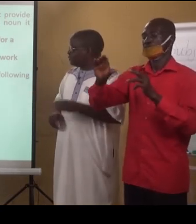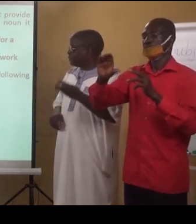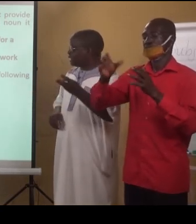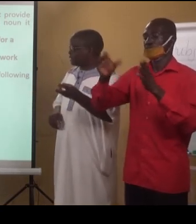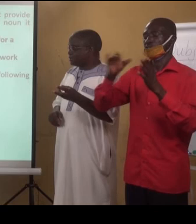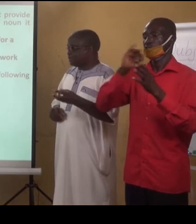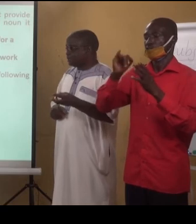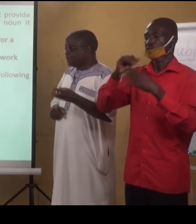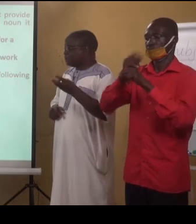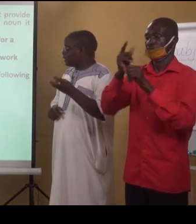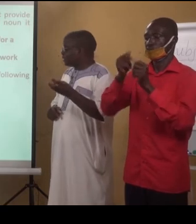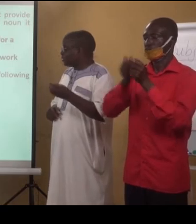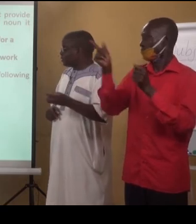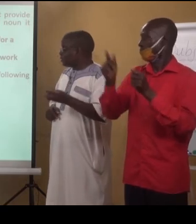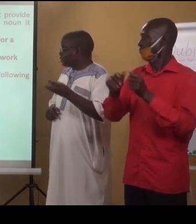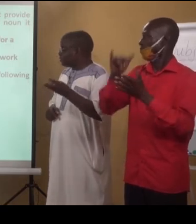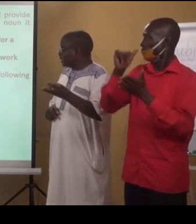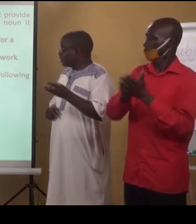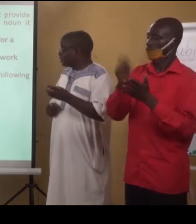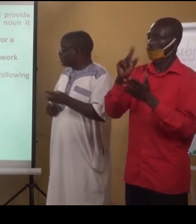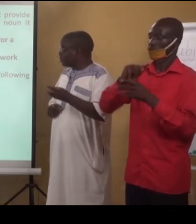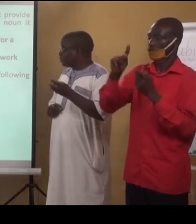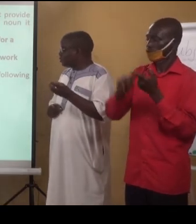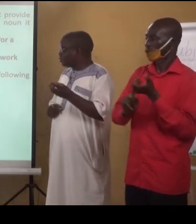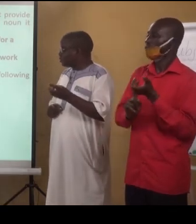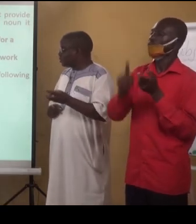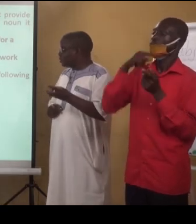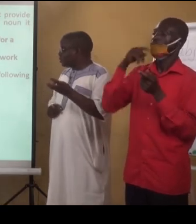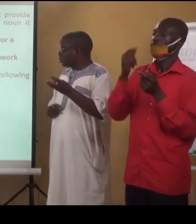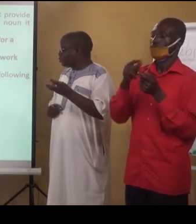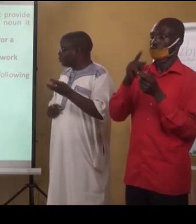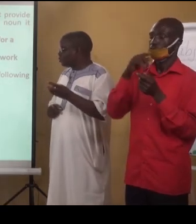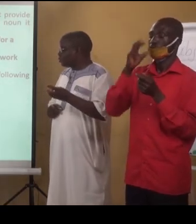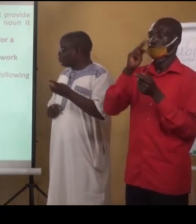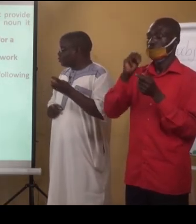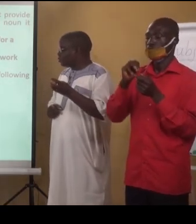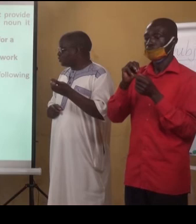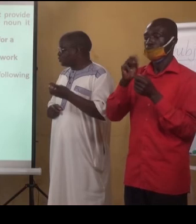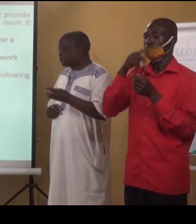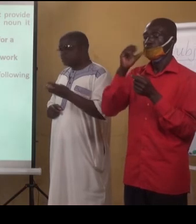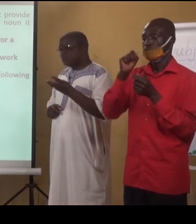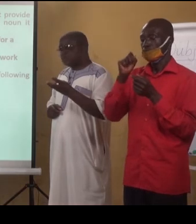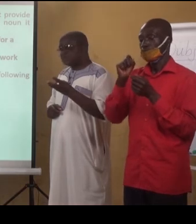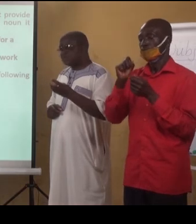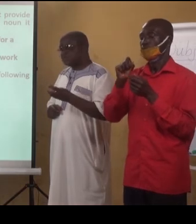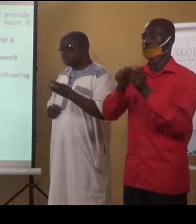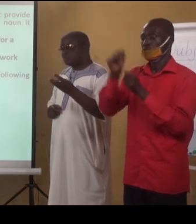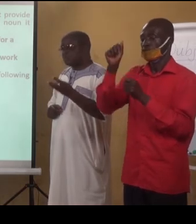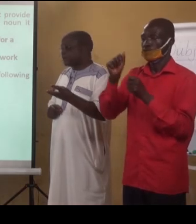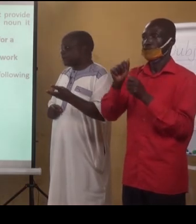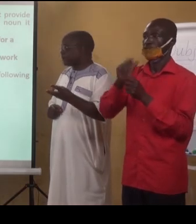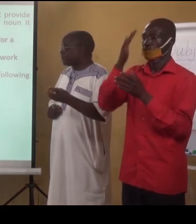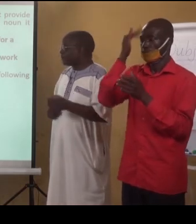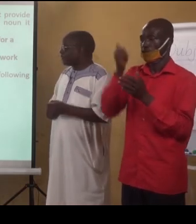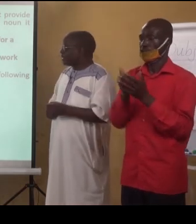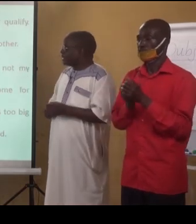pronouns: that, where, when, who, whom, whose, which,